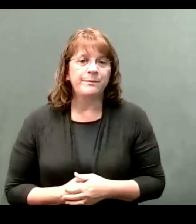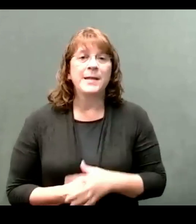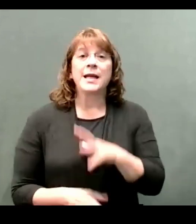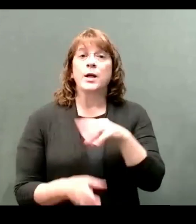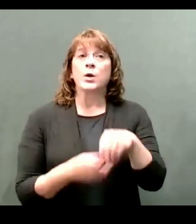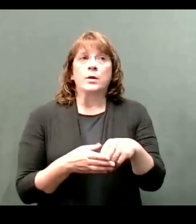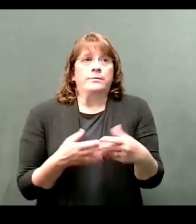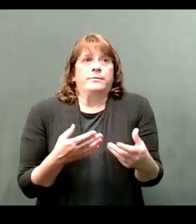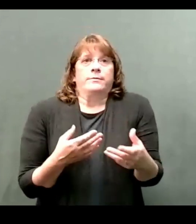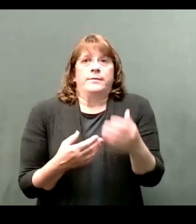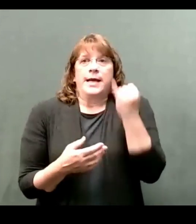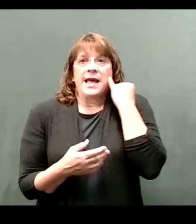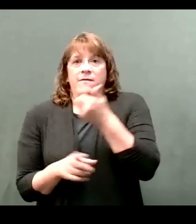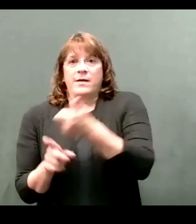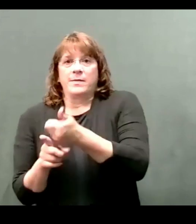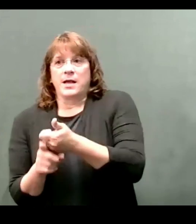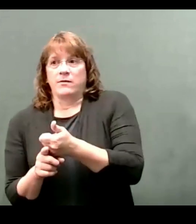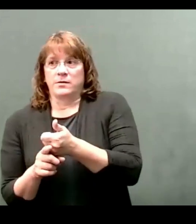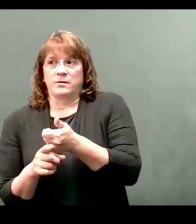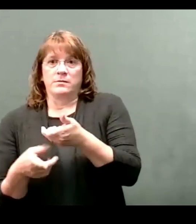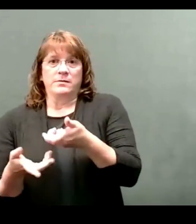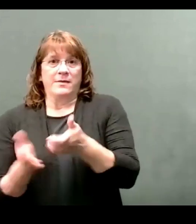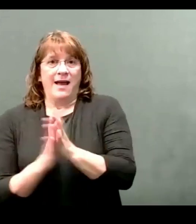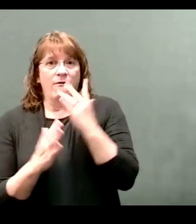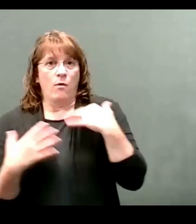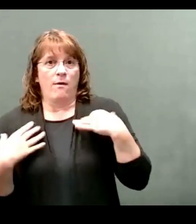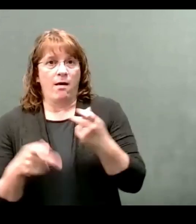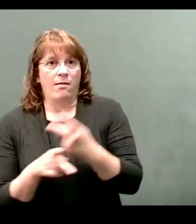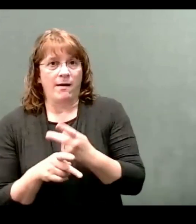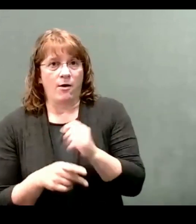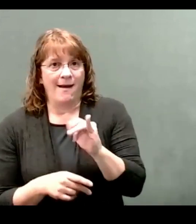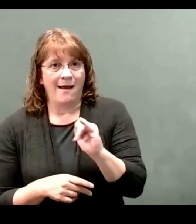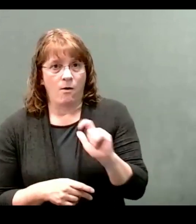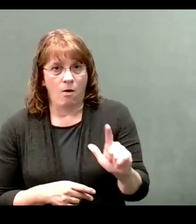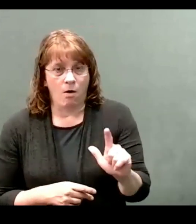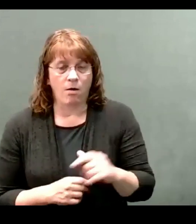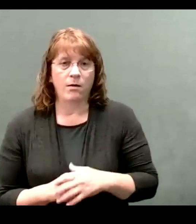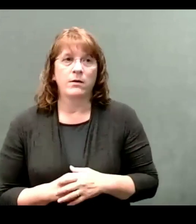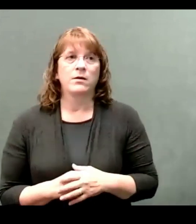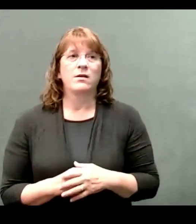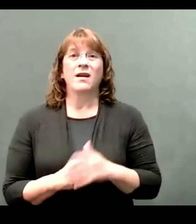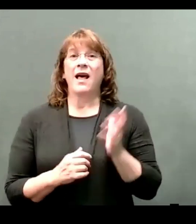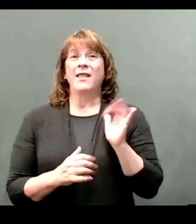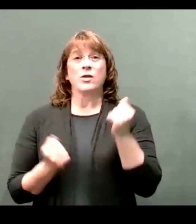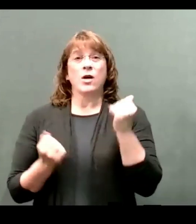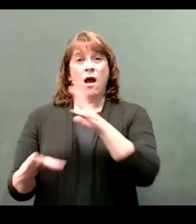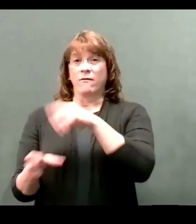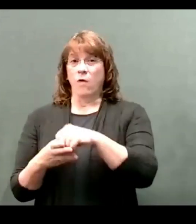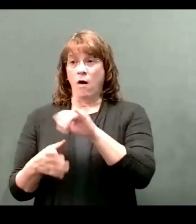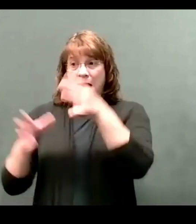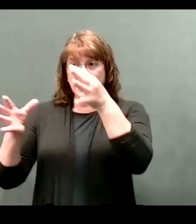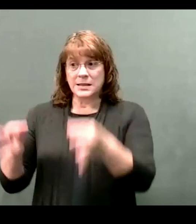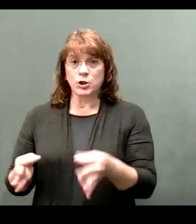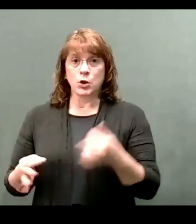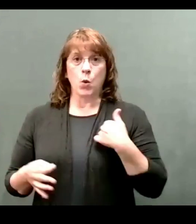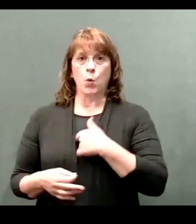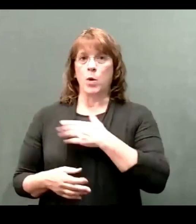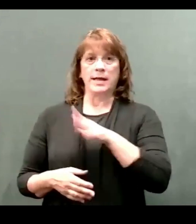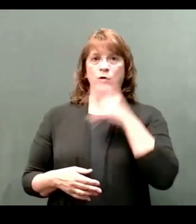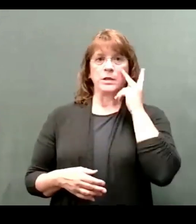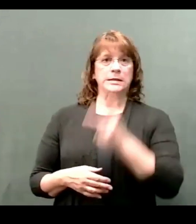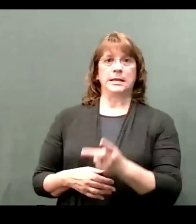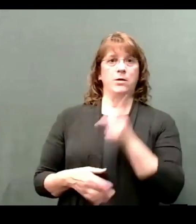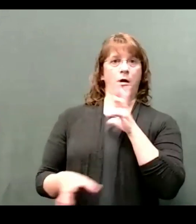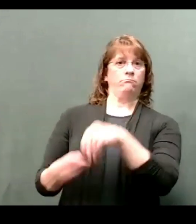Including just whether or not they're likely to seek out healthcare at all. There's a lot that goes into that decision that we will never see or be a